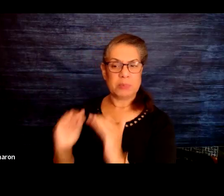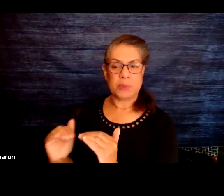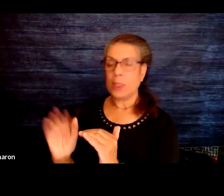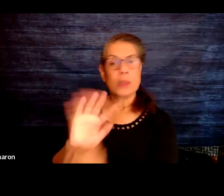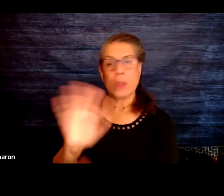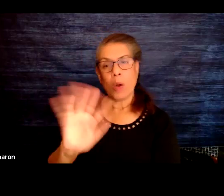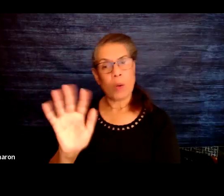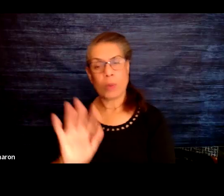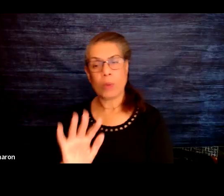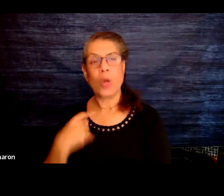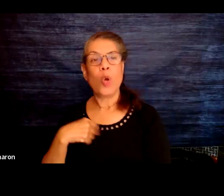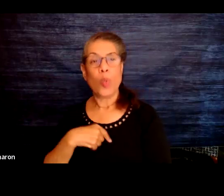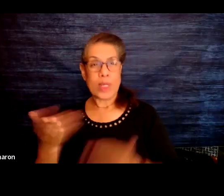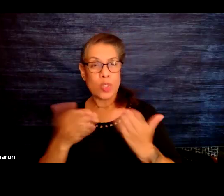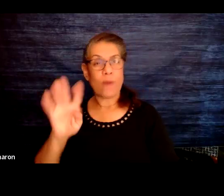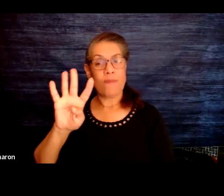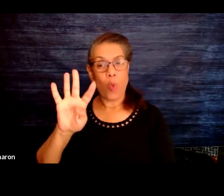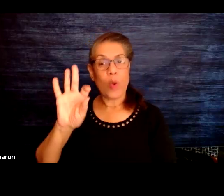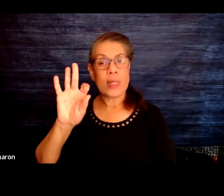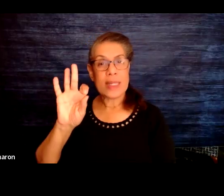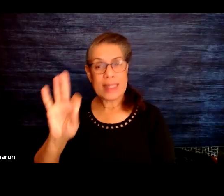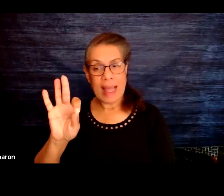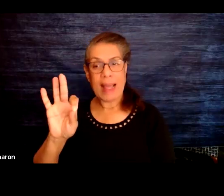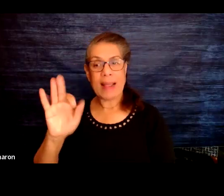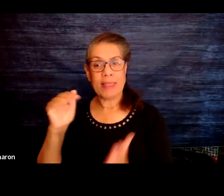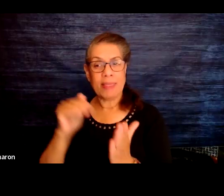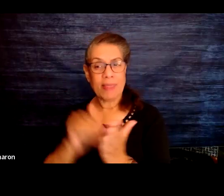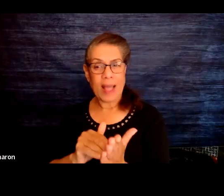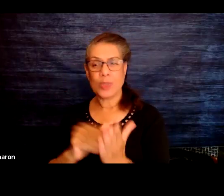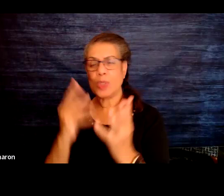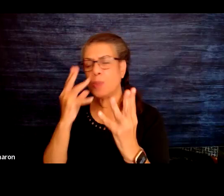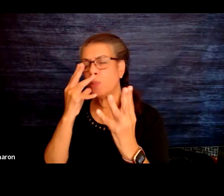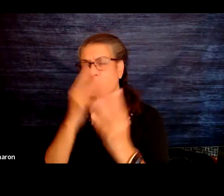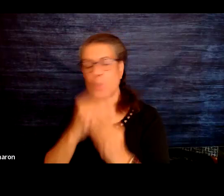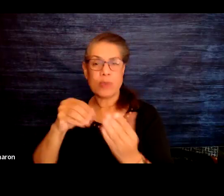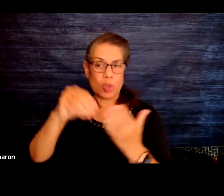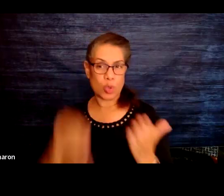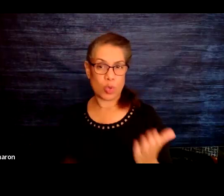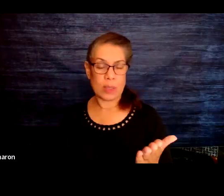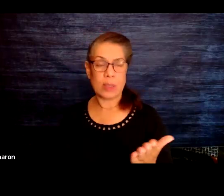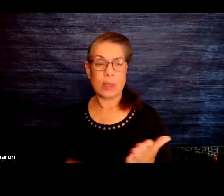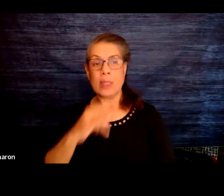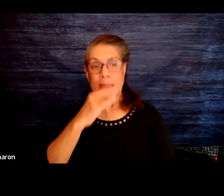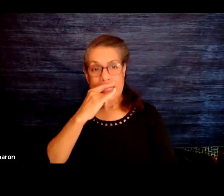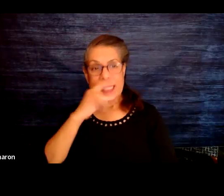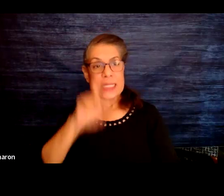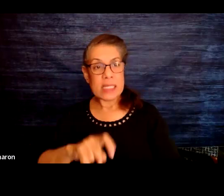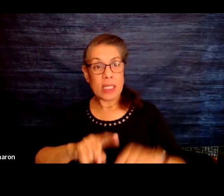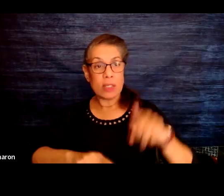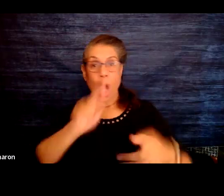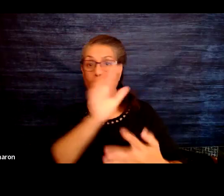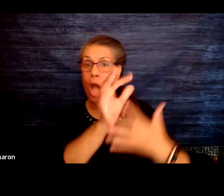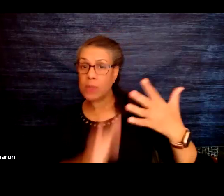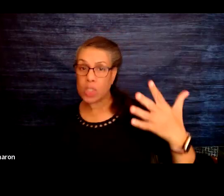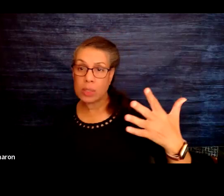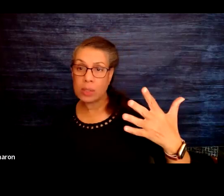know, we serve 49,000 beautiful students every day, and kids need different paths back